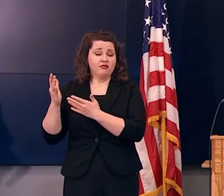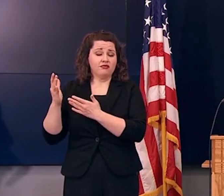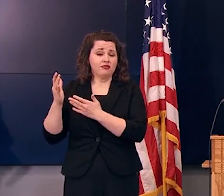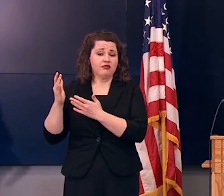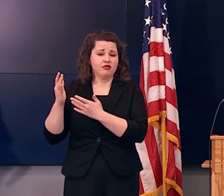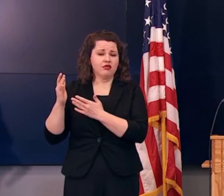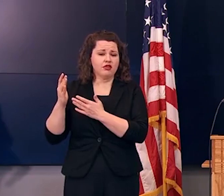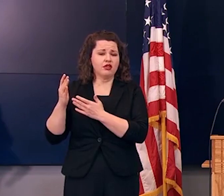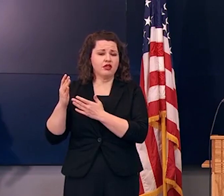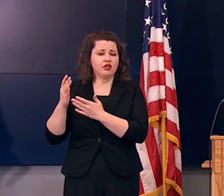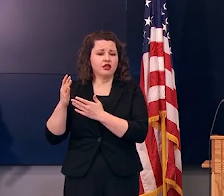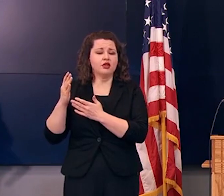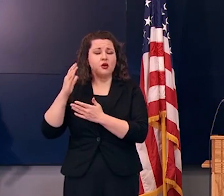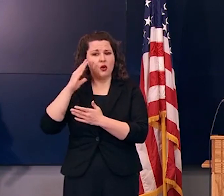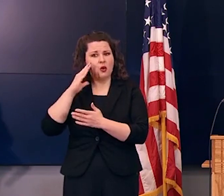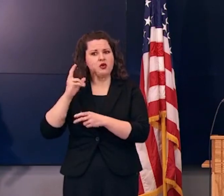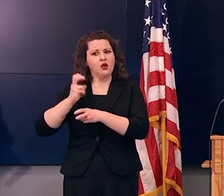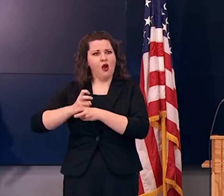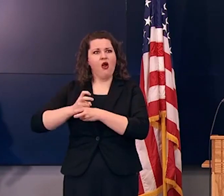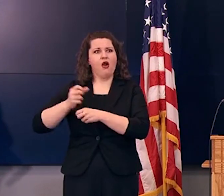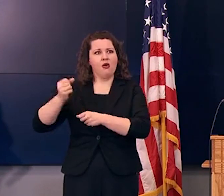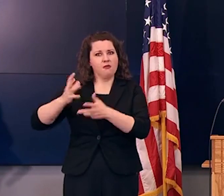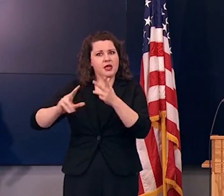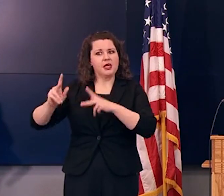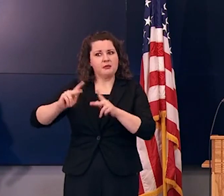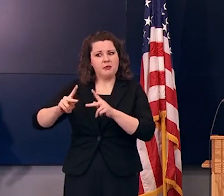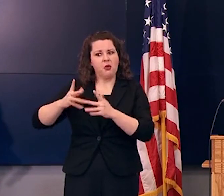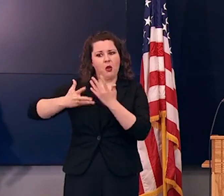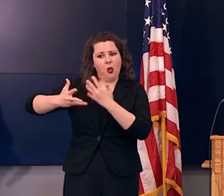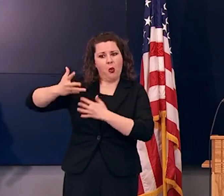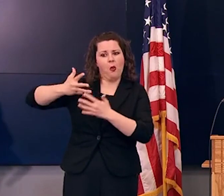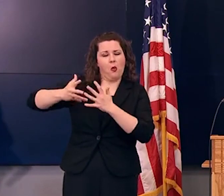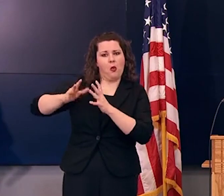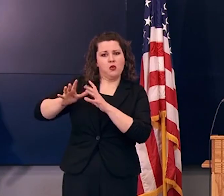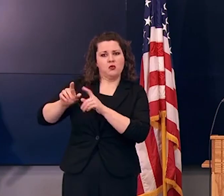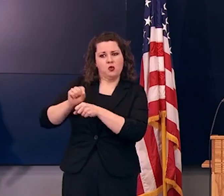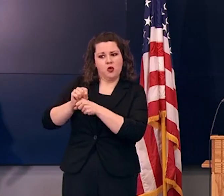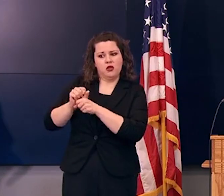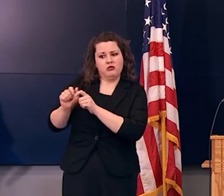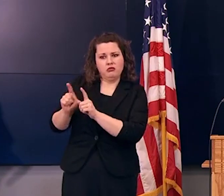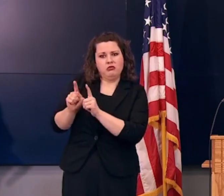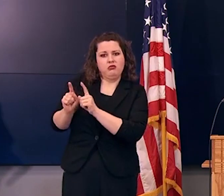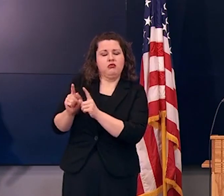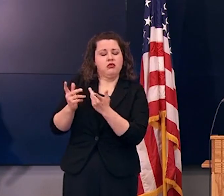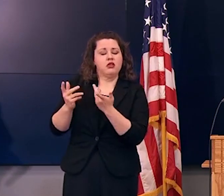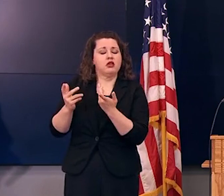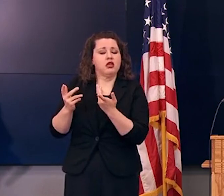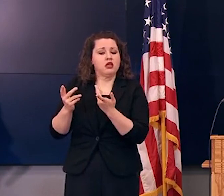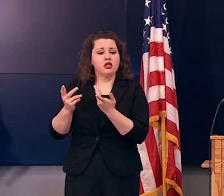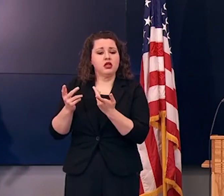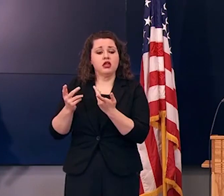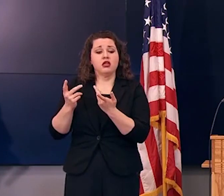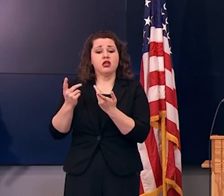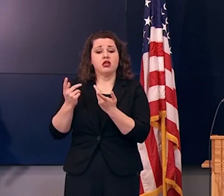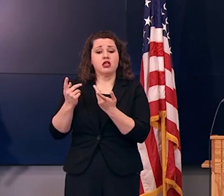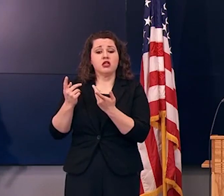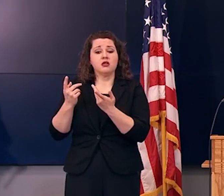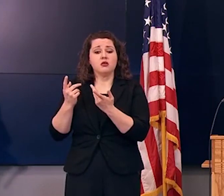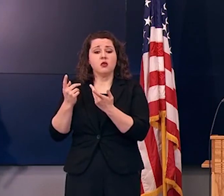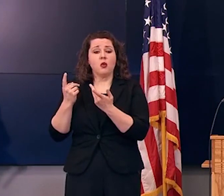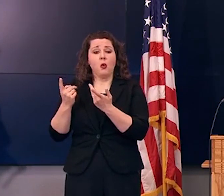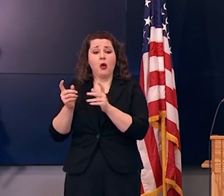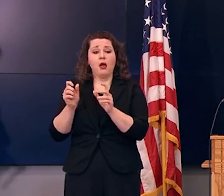as you noted, it's difficult. There's a lot of people in close proximity working in these places. That one possibility would